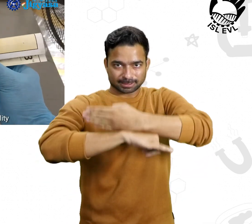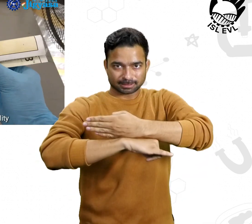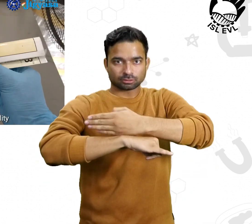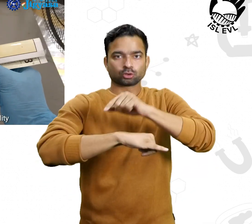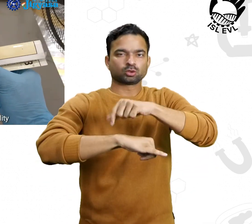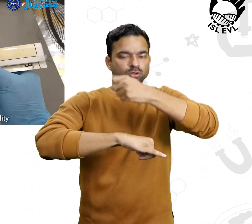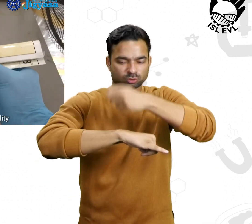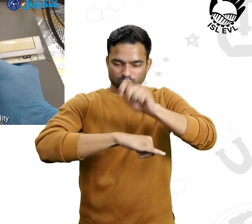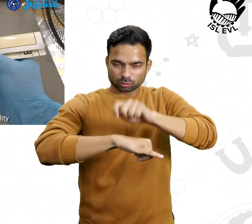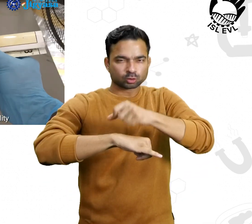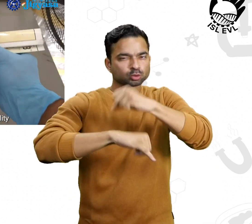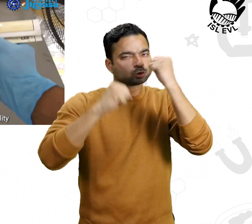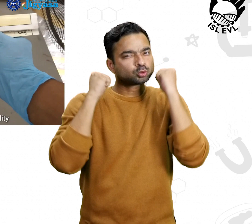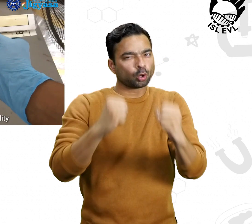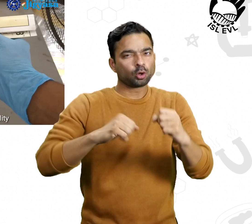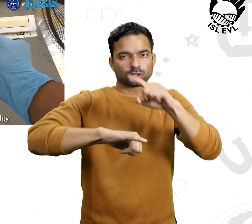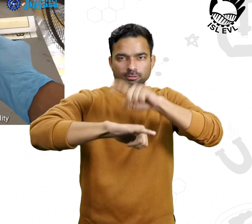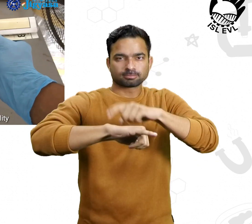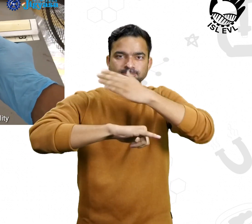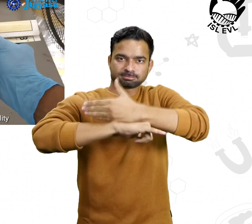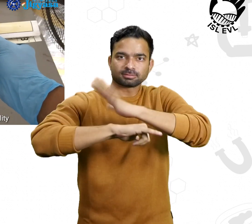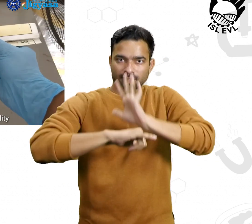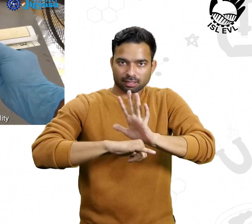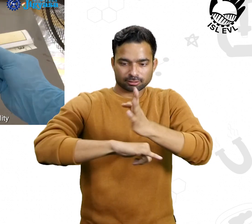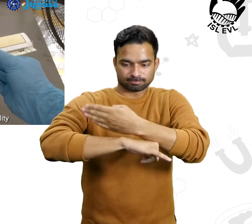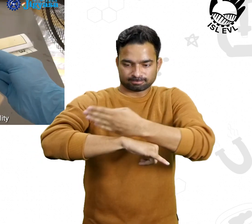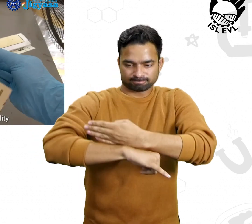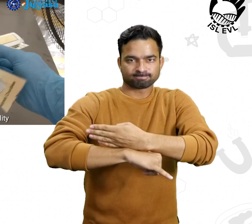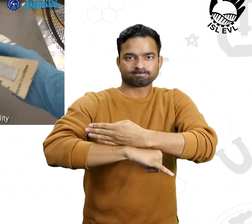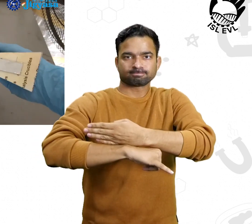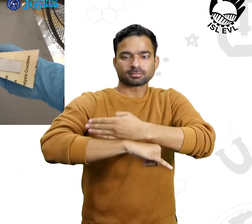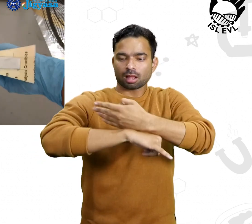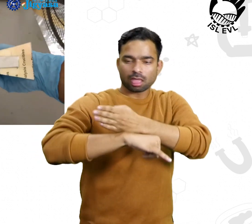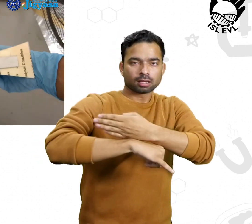A tail is attached which provides stability.